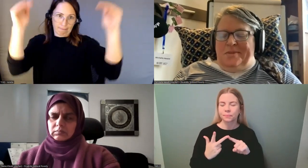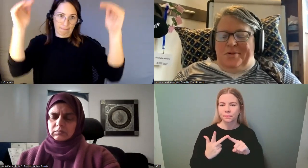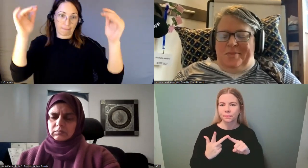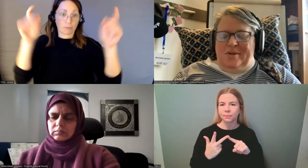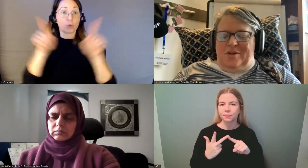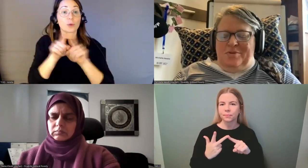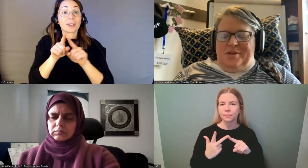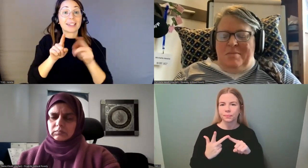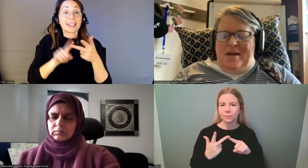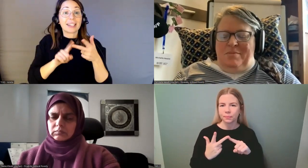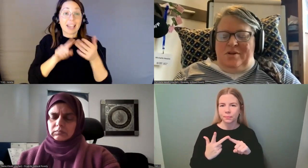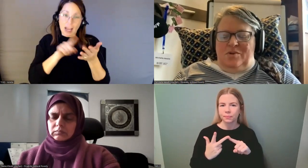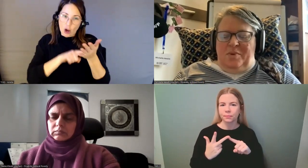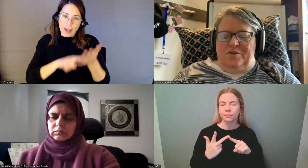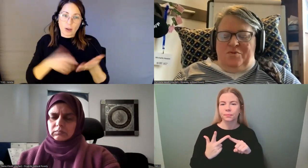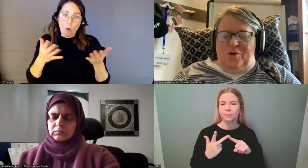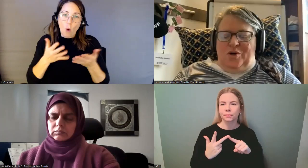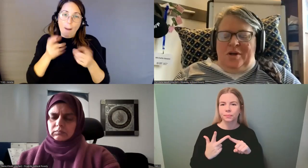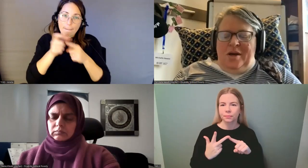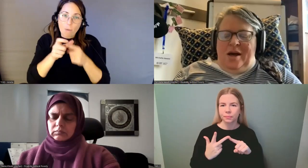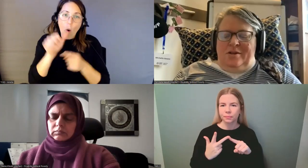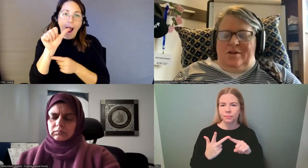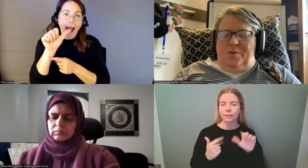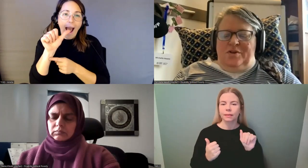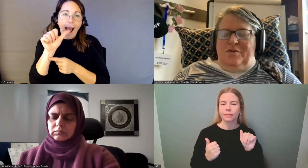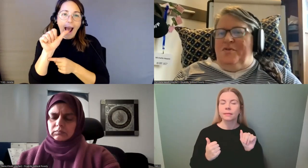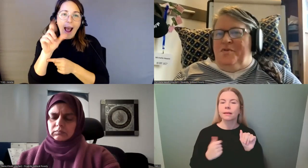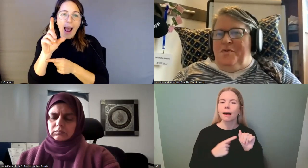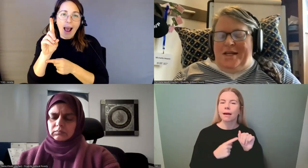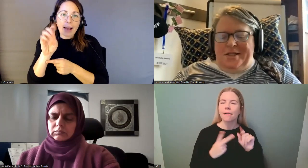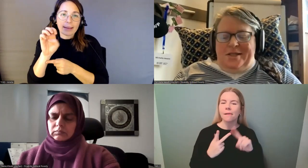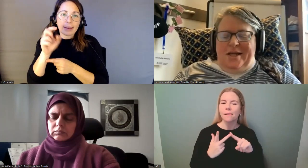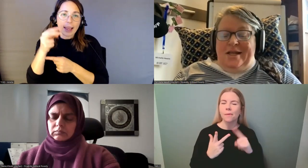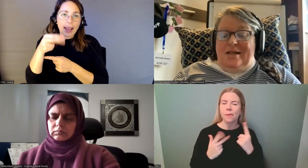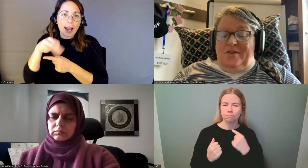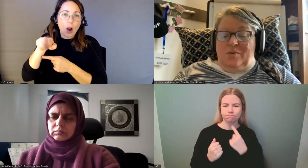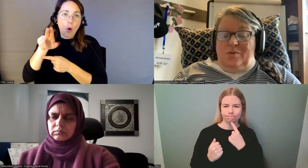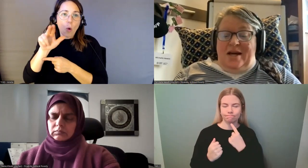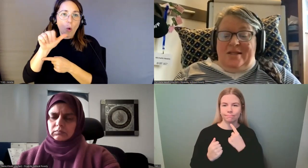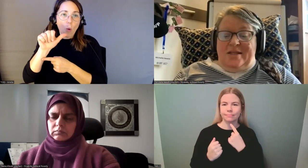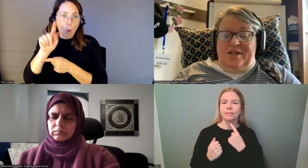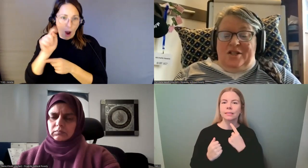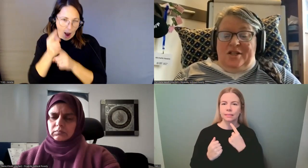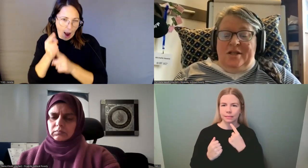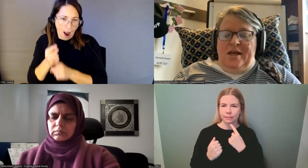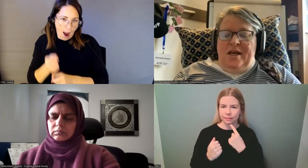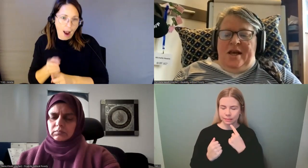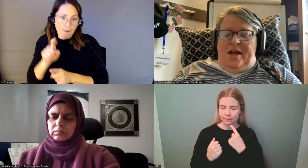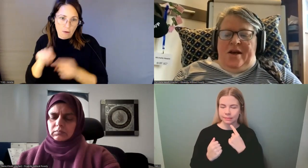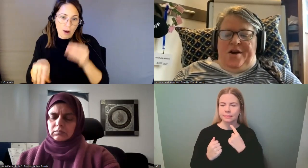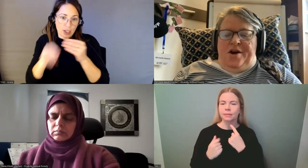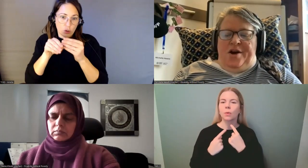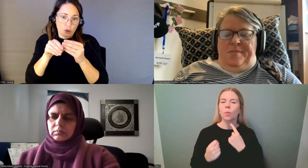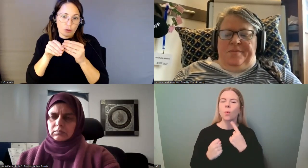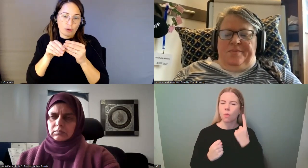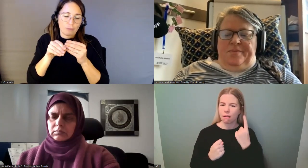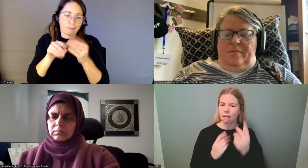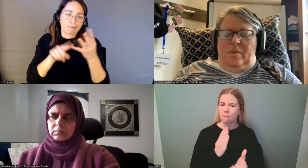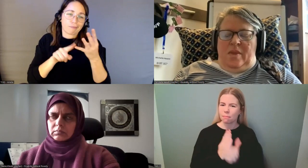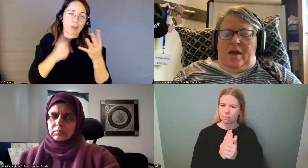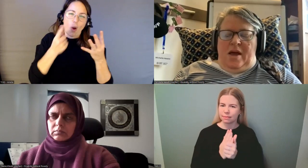one of the disappointments, there was an amendment withdrawn that would have related to individualization.